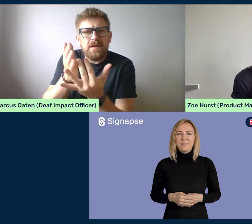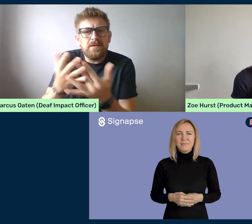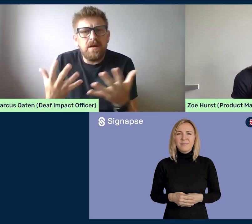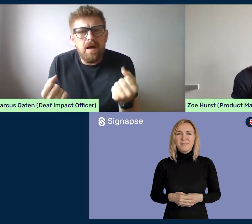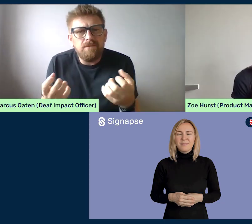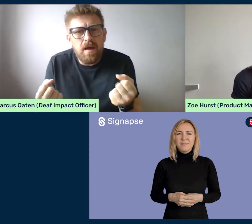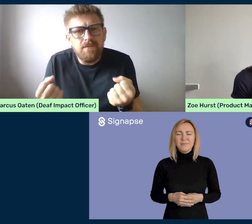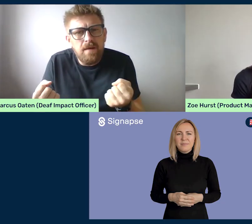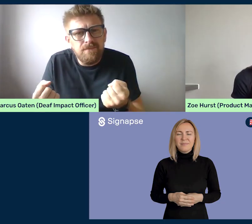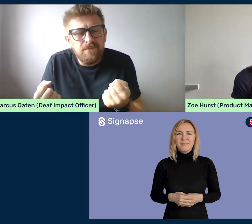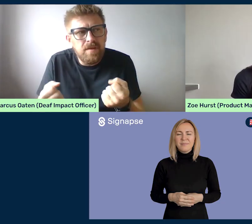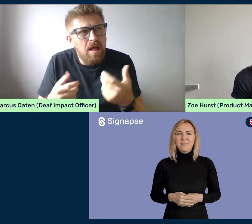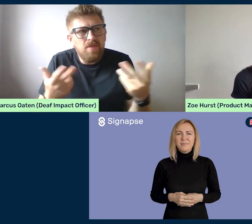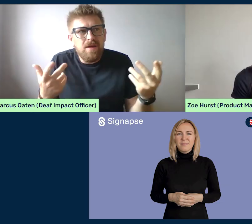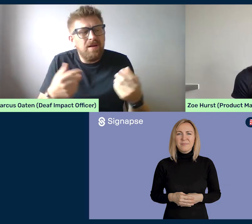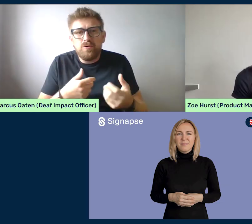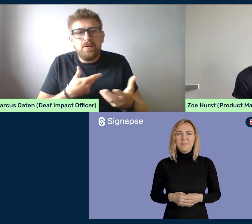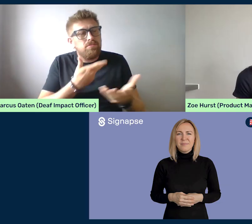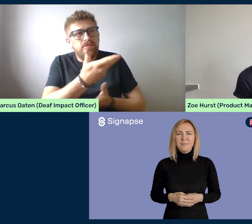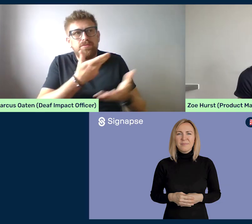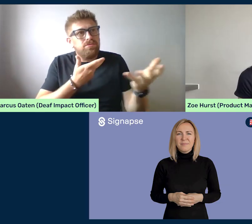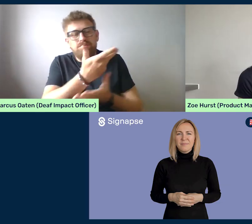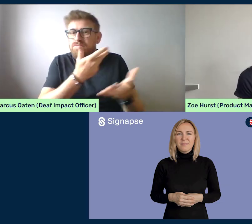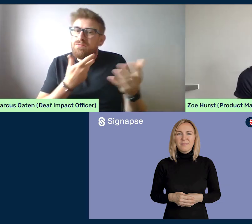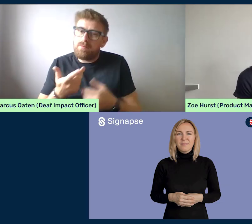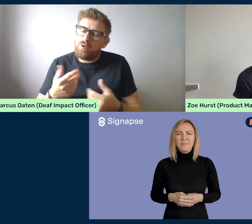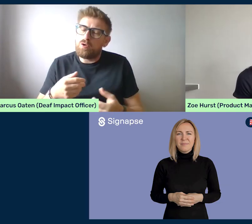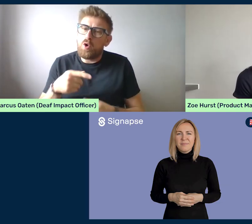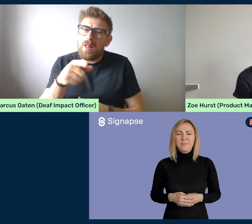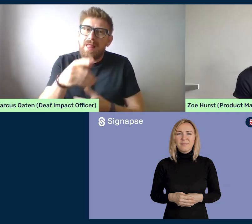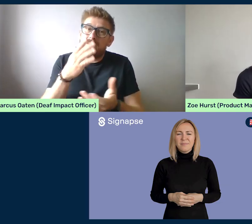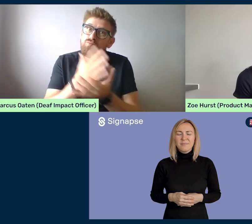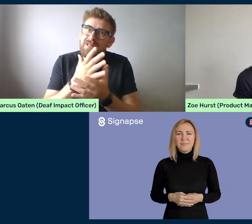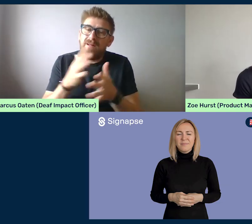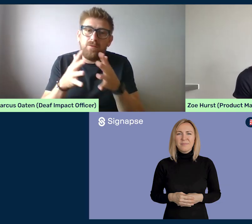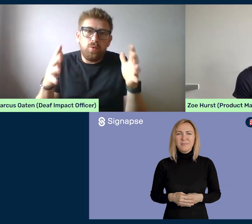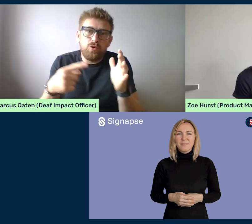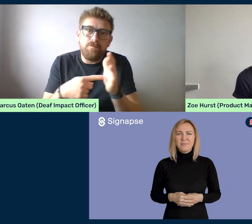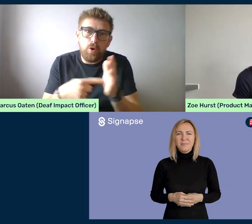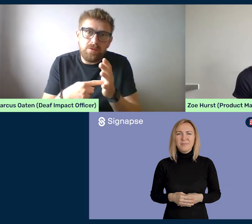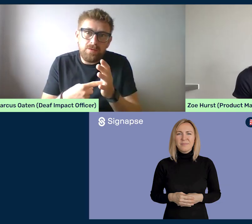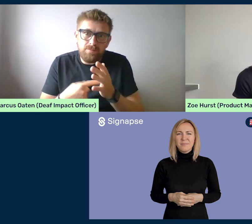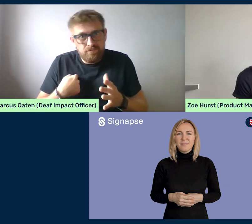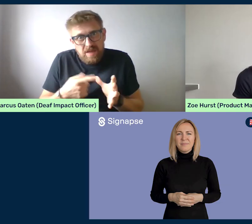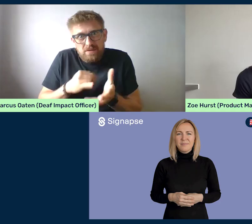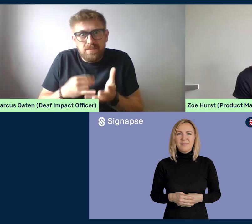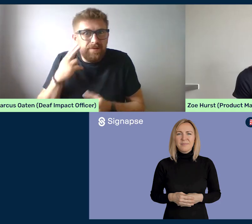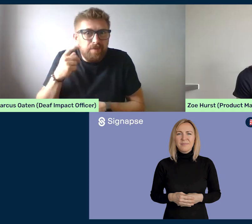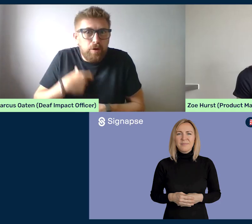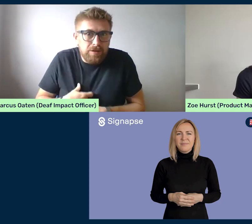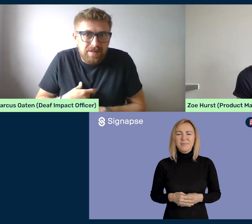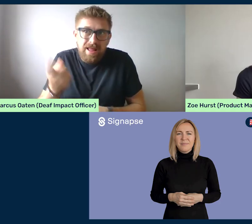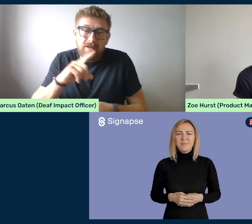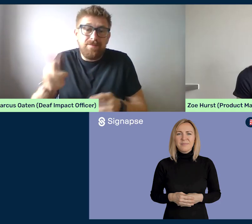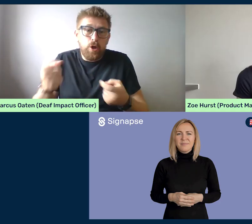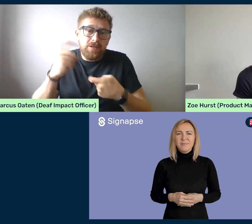would feel valued that there is some form of access there. And that's just come from our conversations, and it's